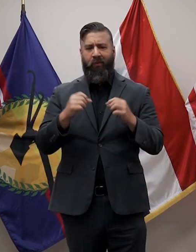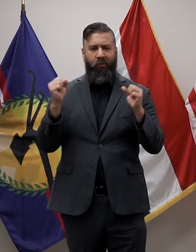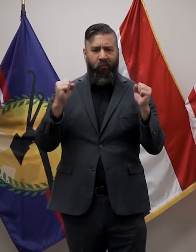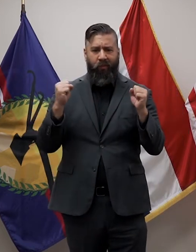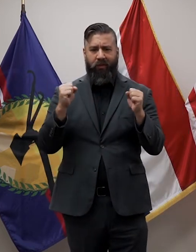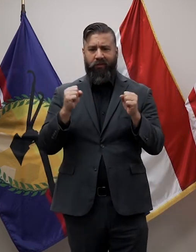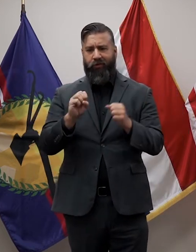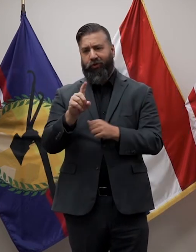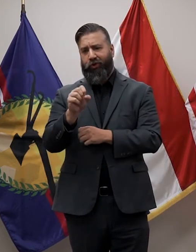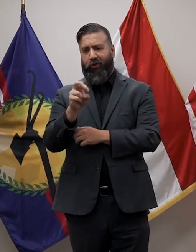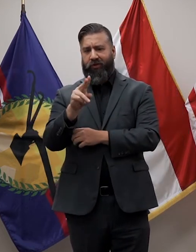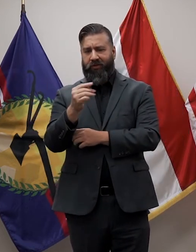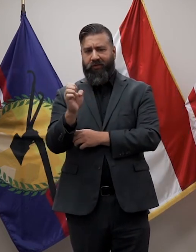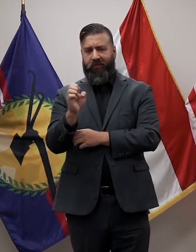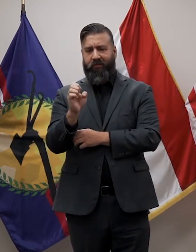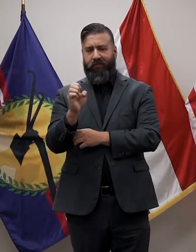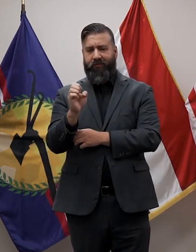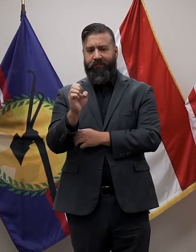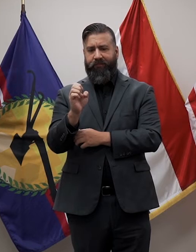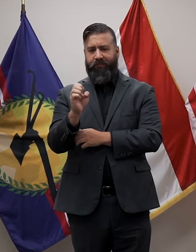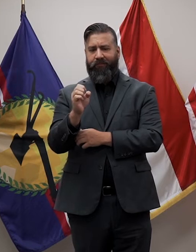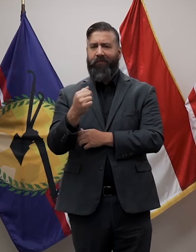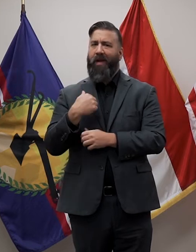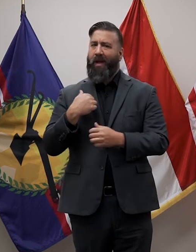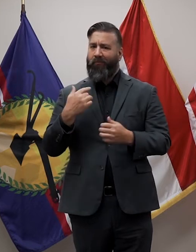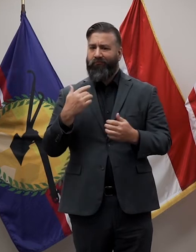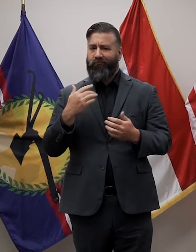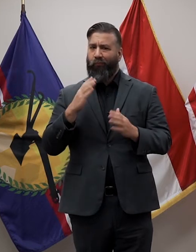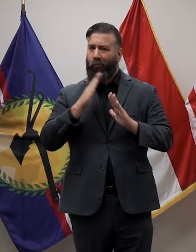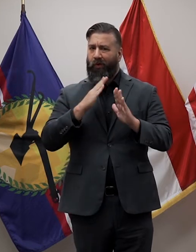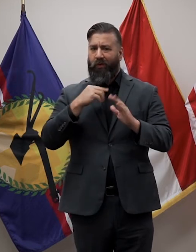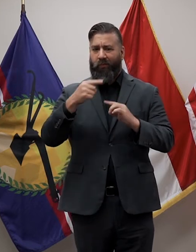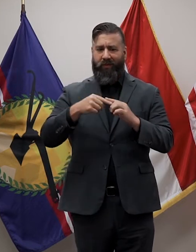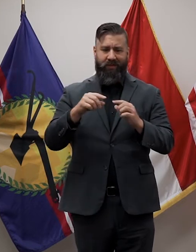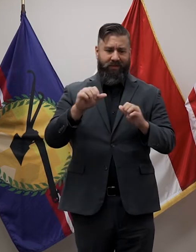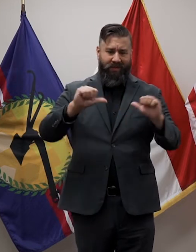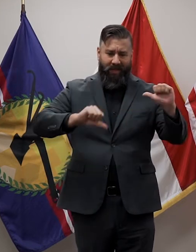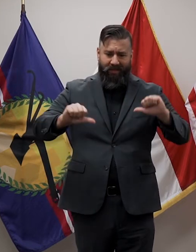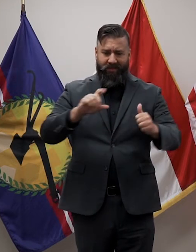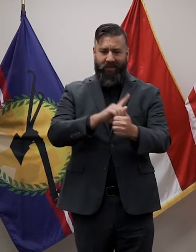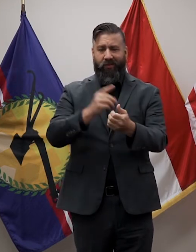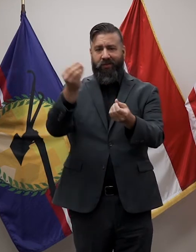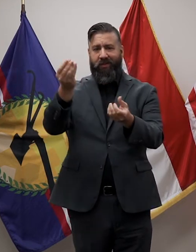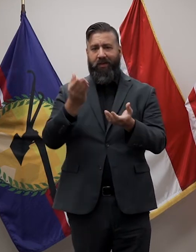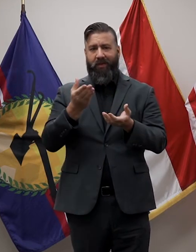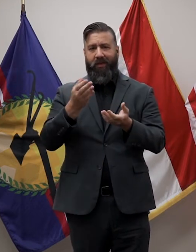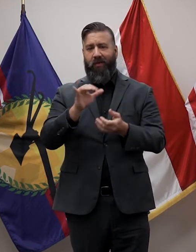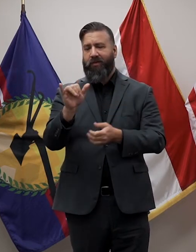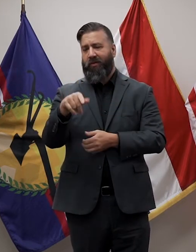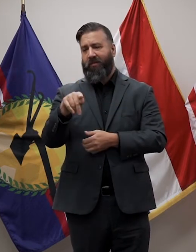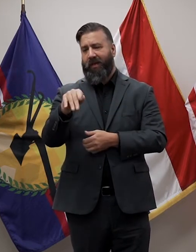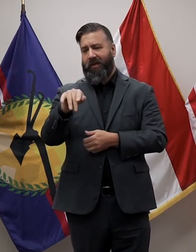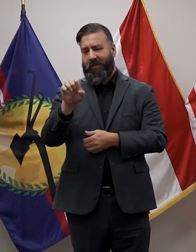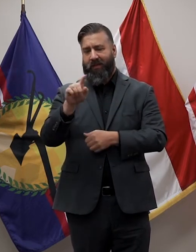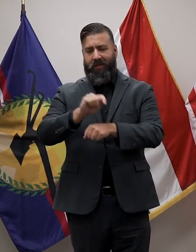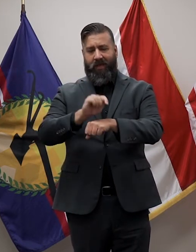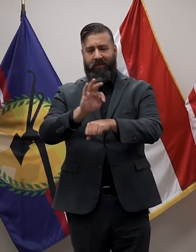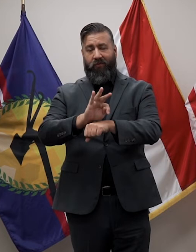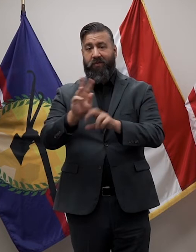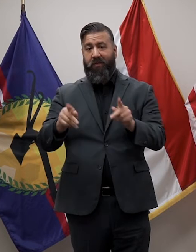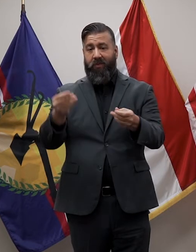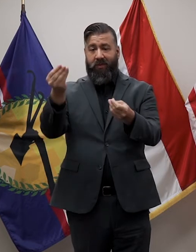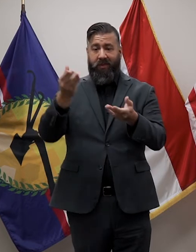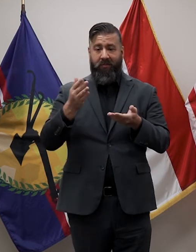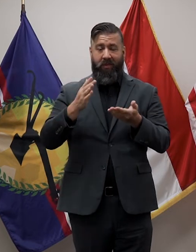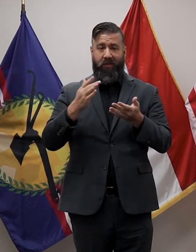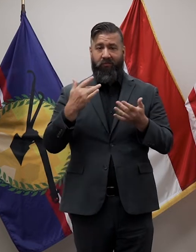Well, I'm worried when my public health experts tell me to be worried, and when the pandemic task force leaders tell me that we should be worried.